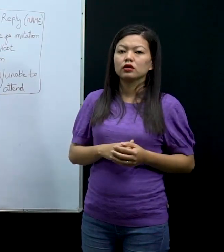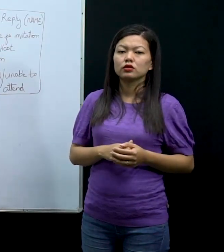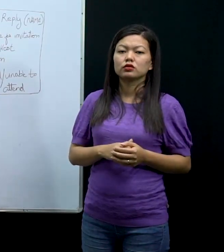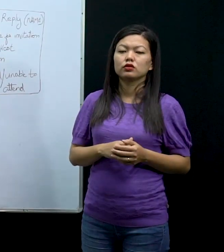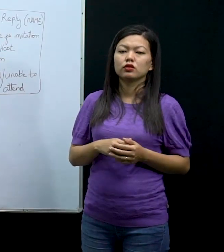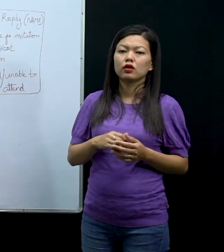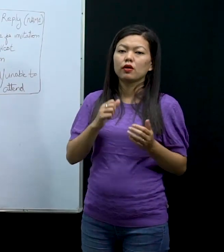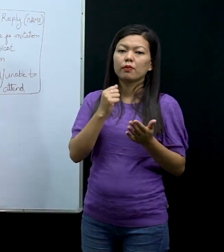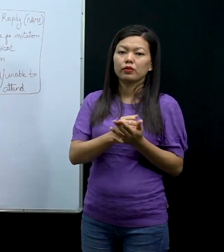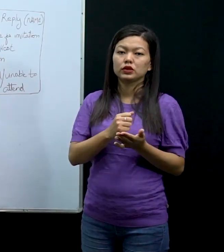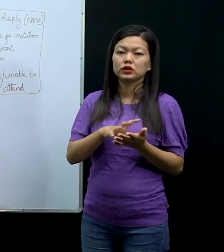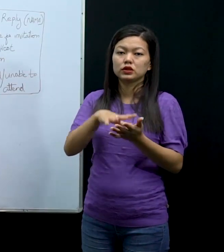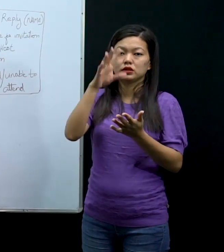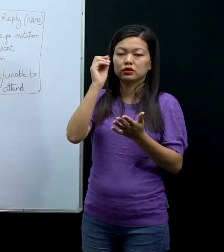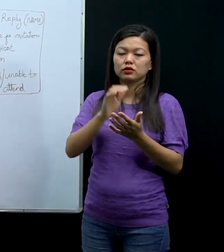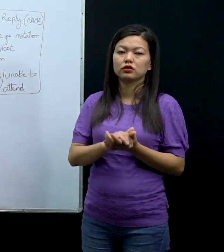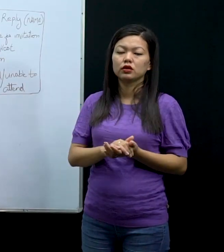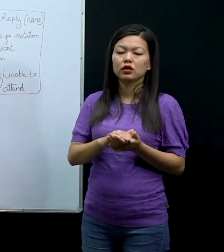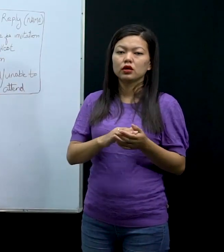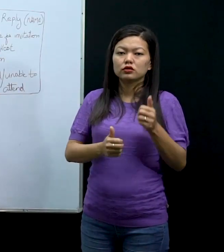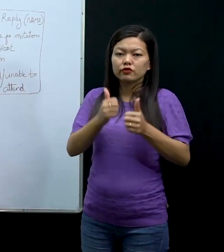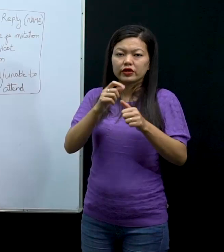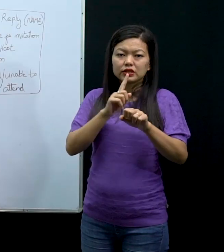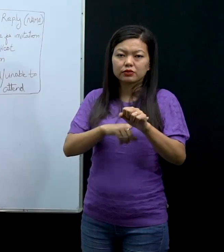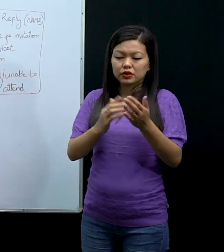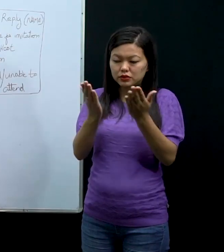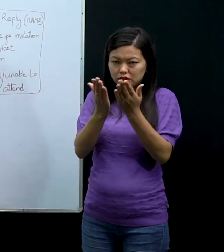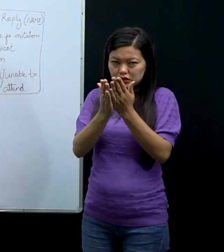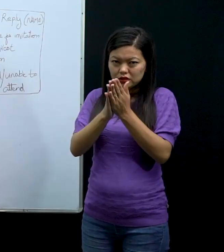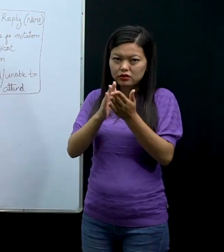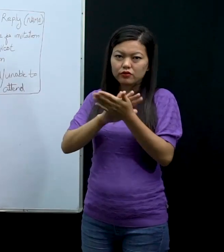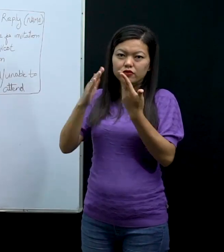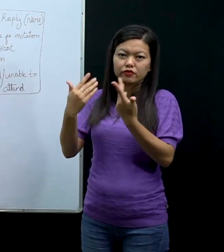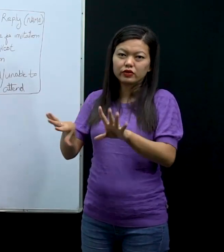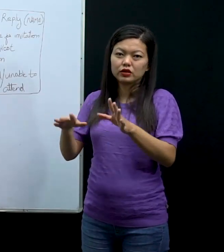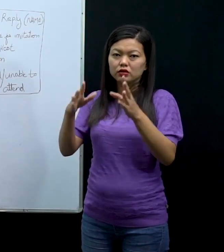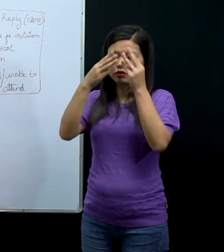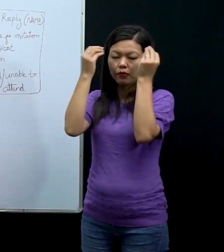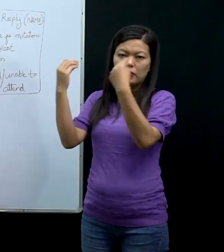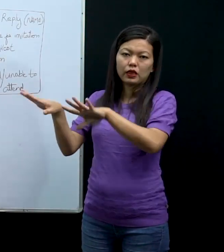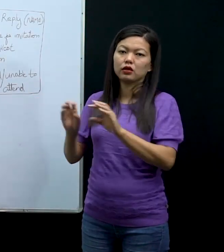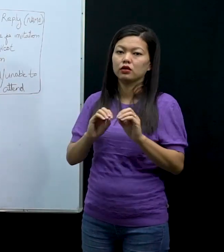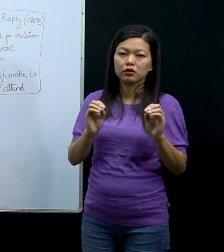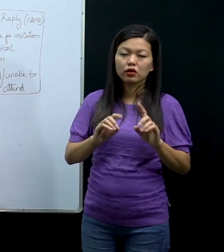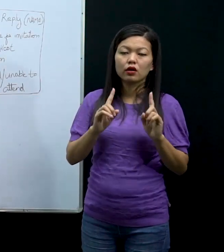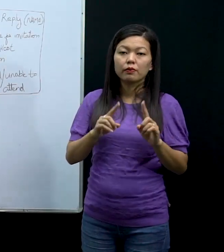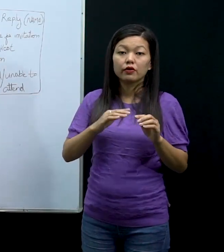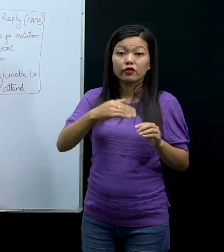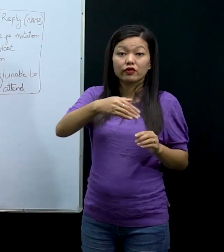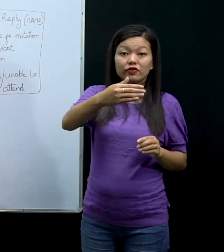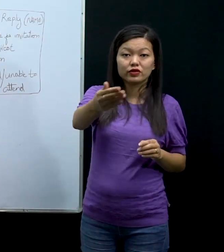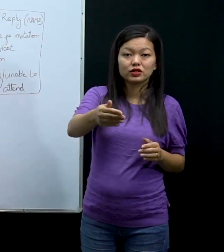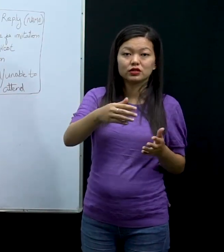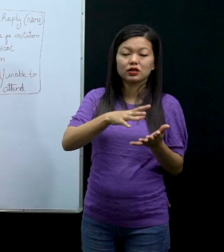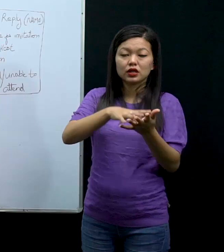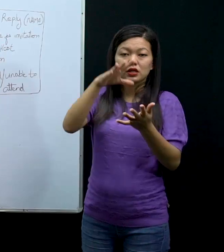learn, but that is also equally important in your student's life. That is the reason why it is always very important. Even if you have